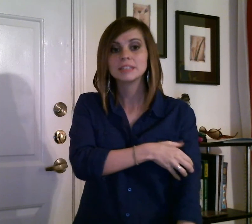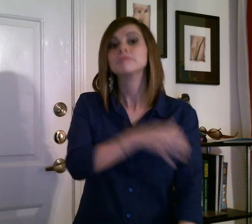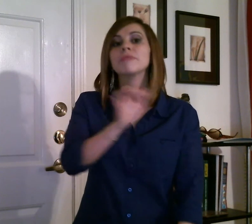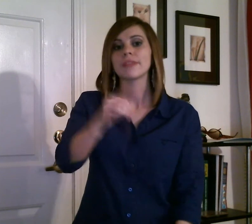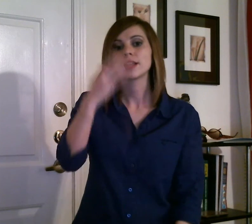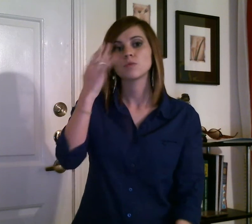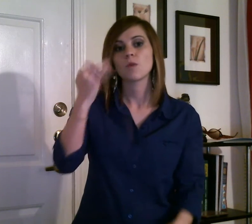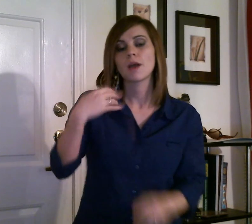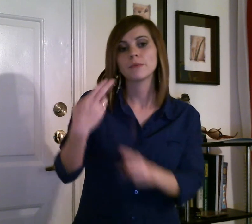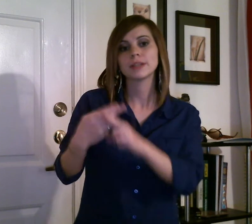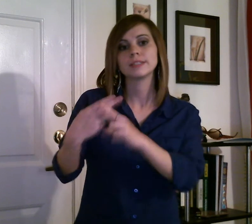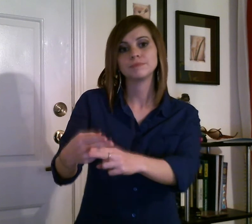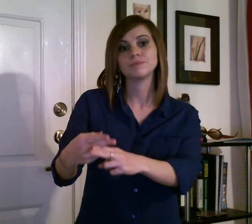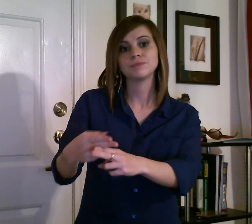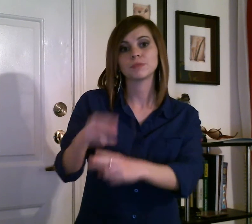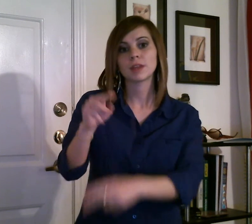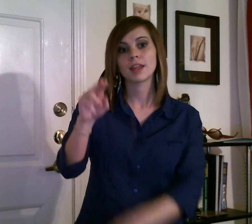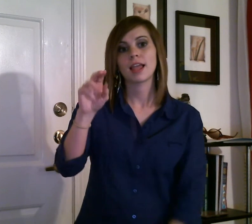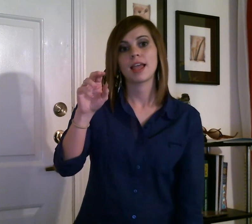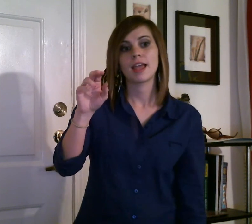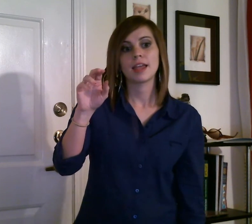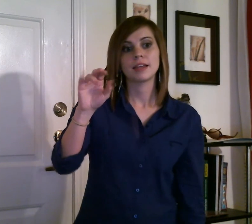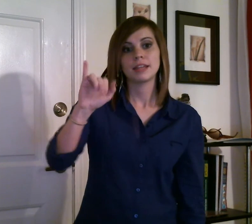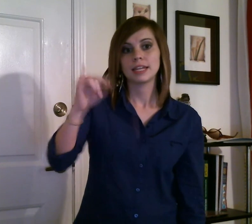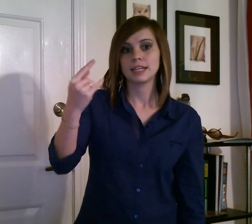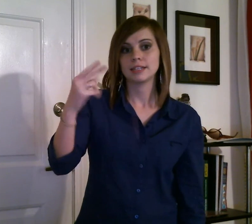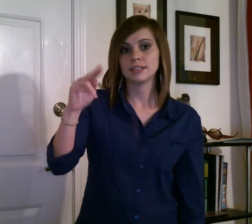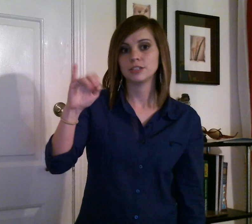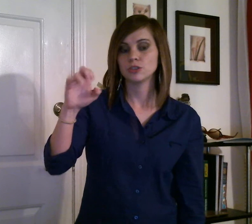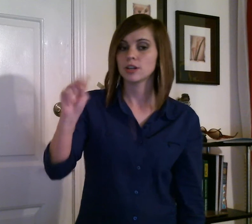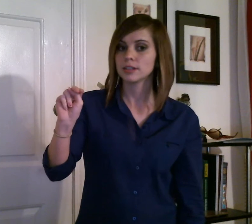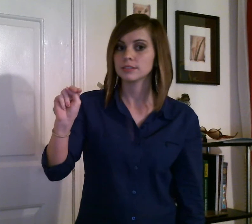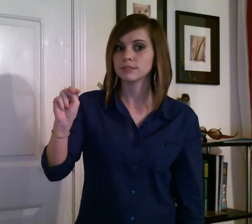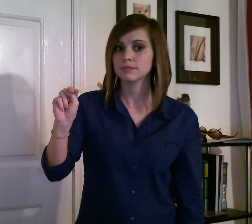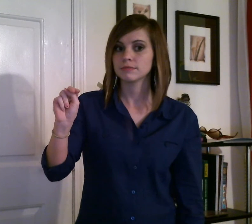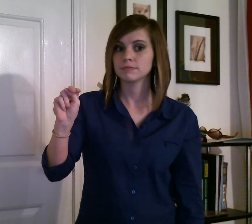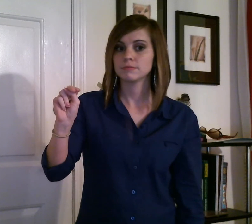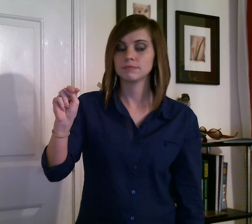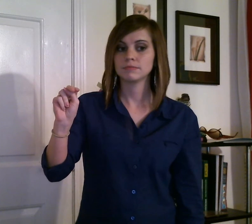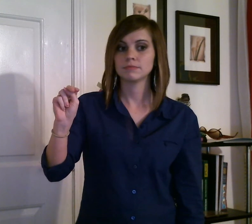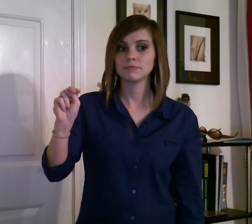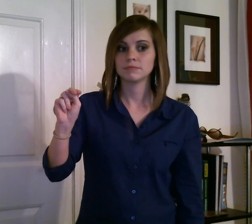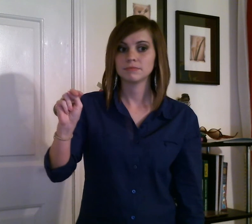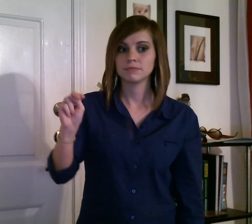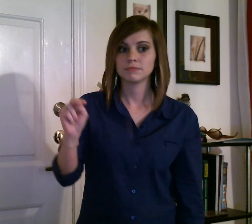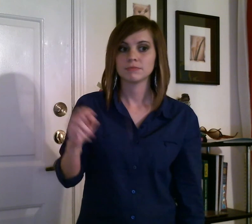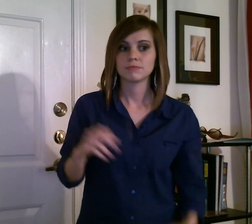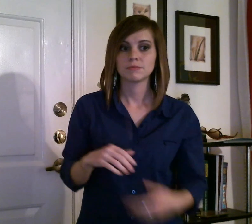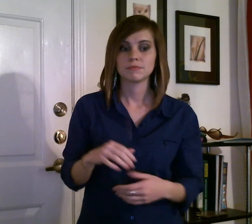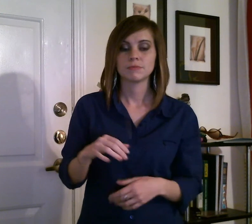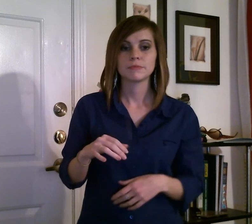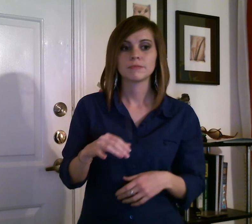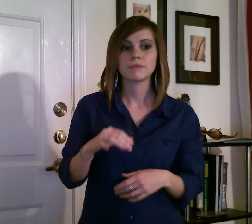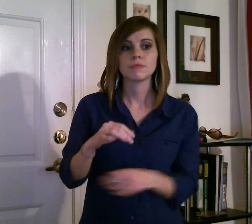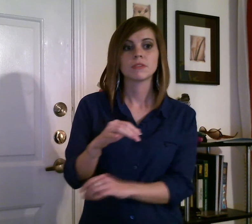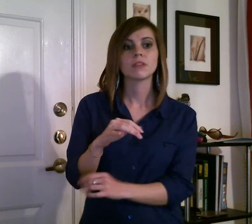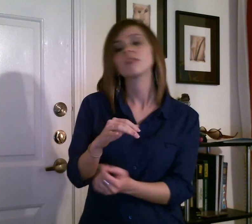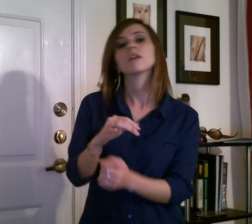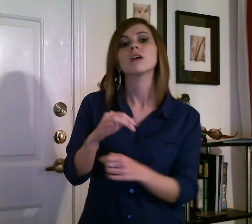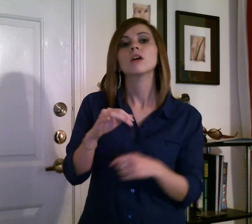does is it provides a little bit of outward pressure so that this thing doesn't keep keep collapsing. So once you get pressure enough, the